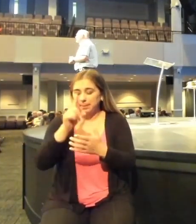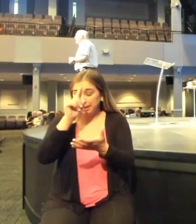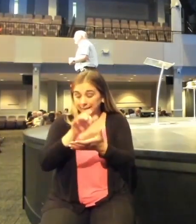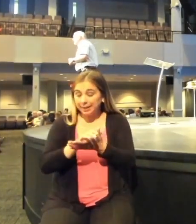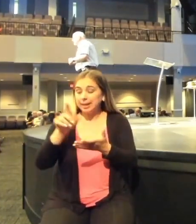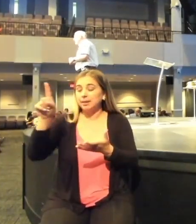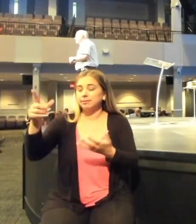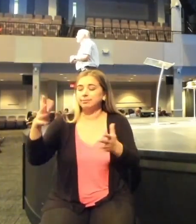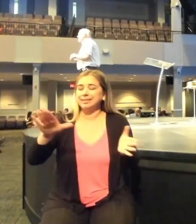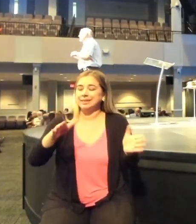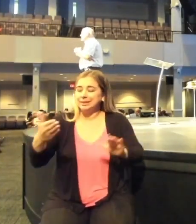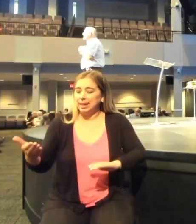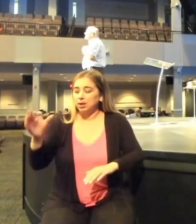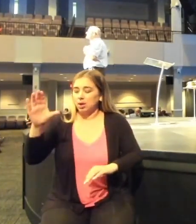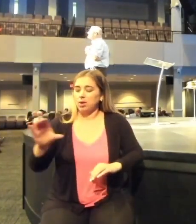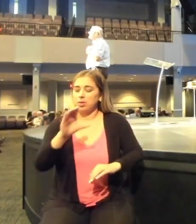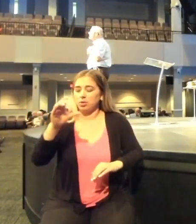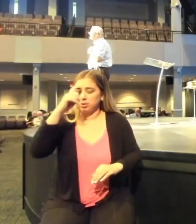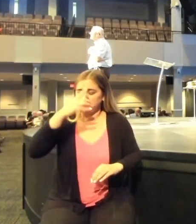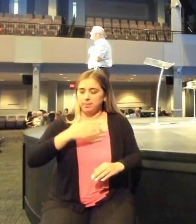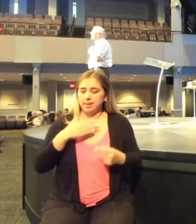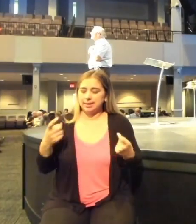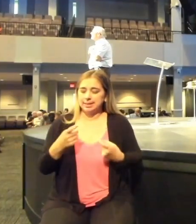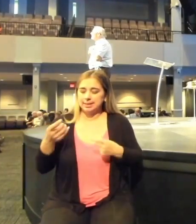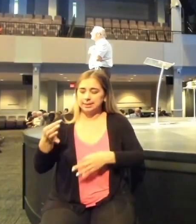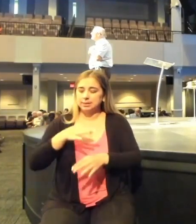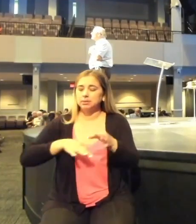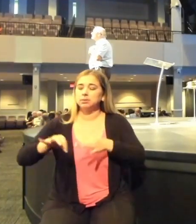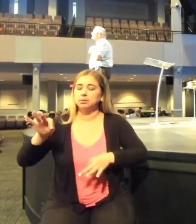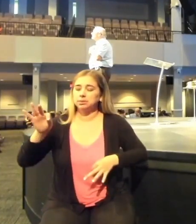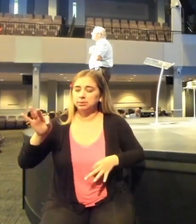I believe you died on the cross for my sins.